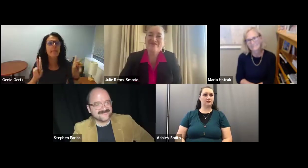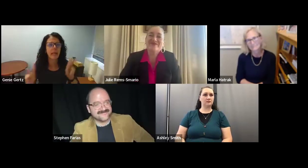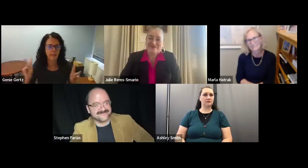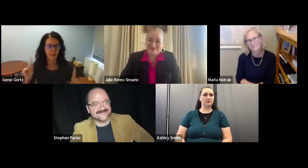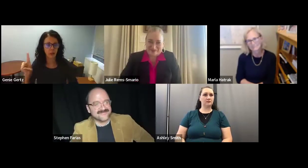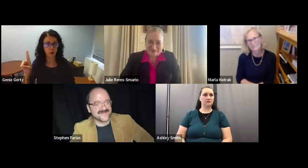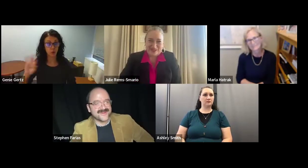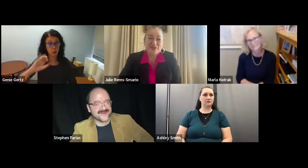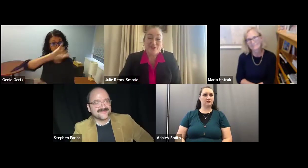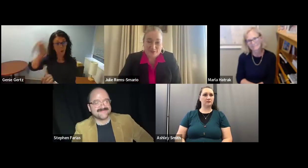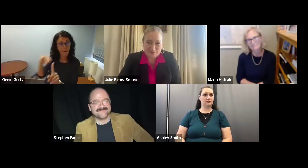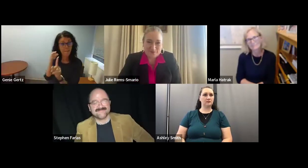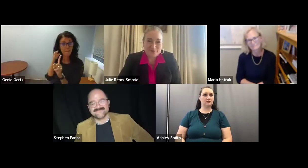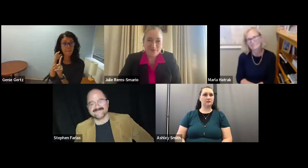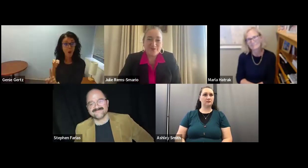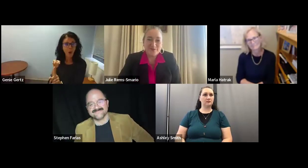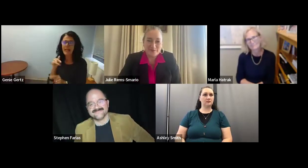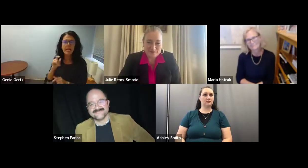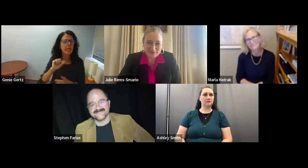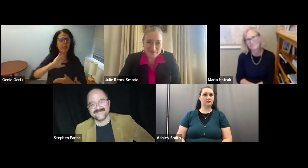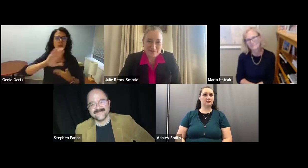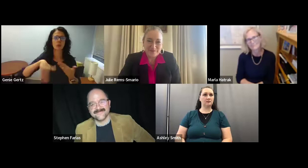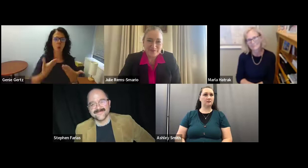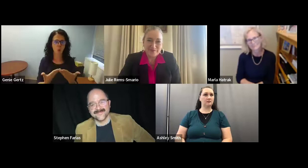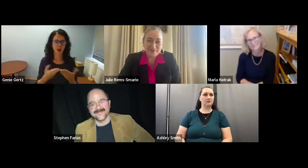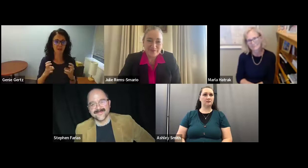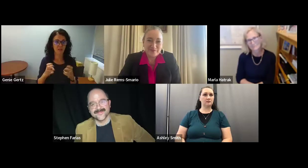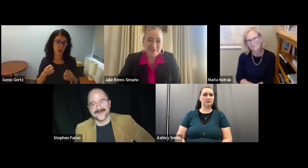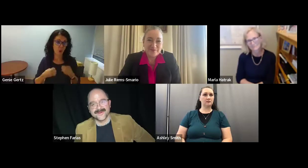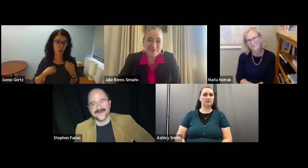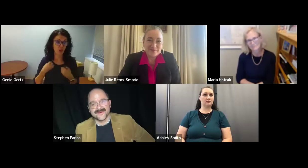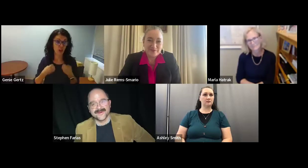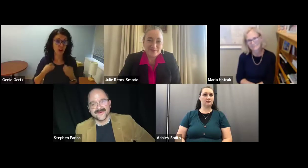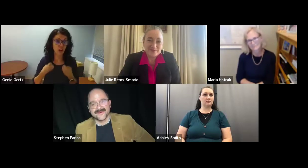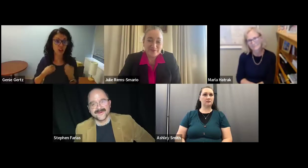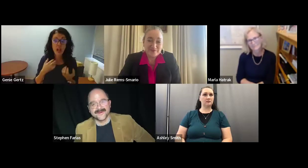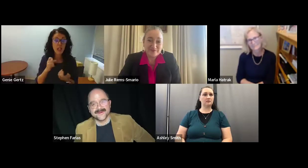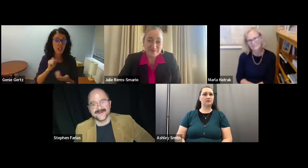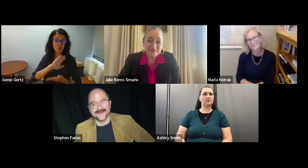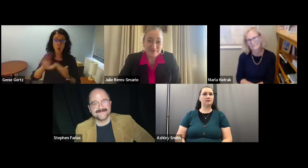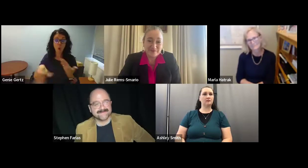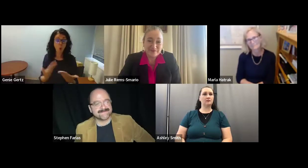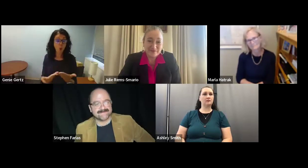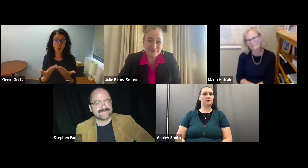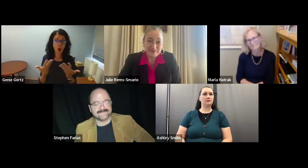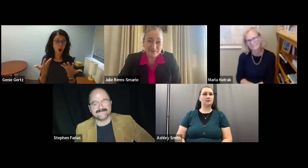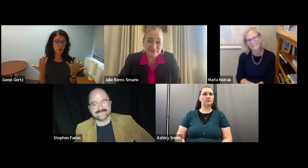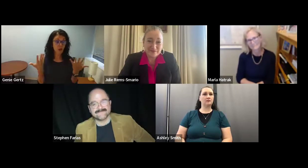and speech. People do, right? So everything that happens